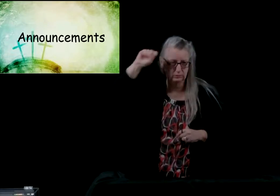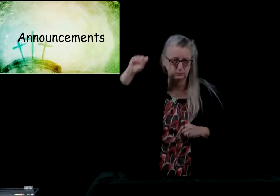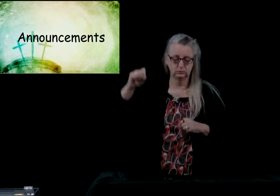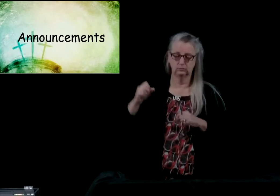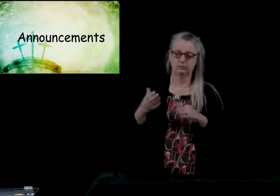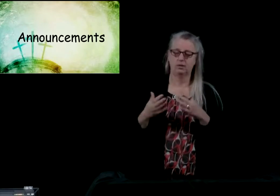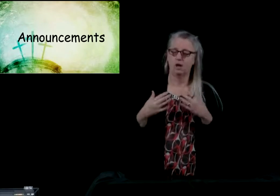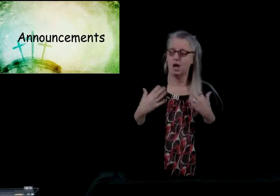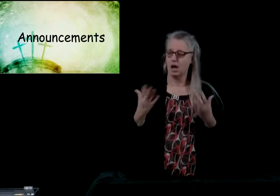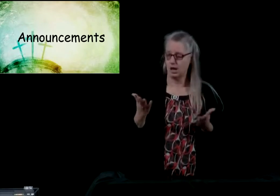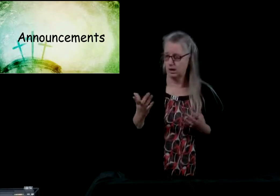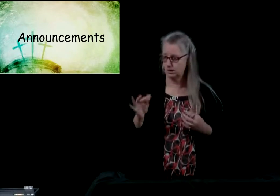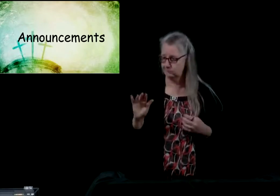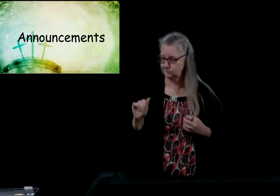Stewart.